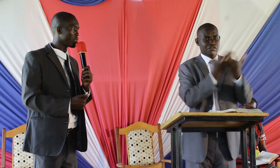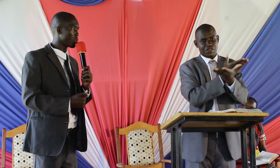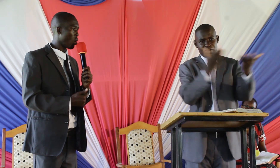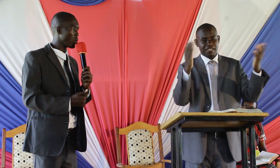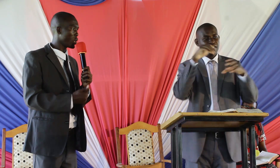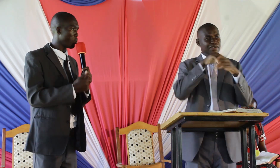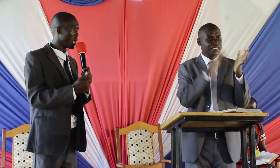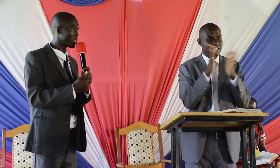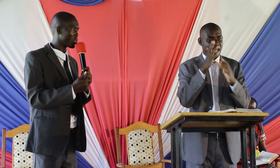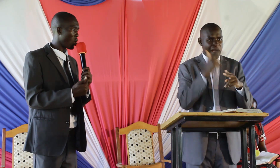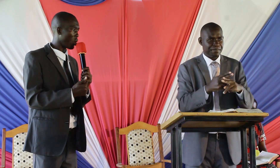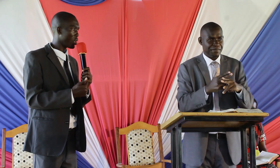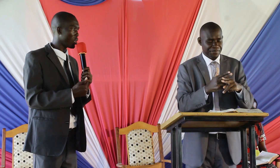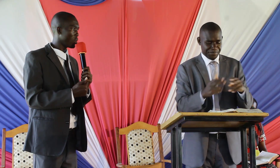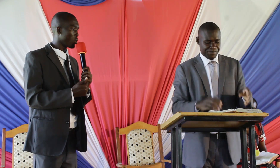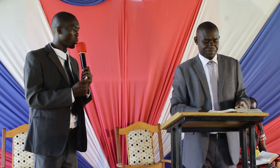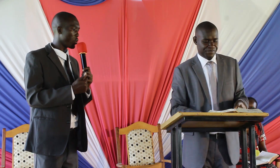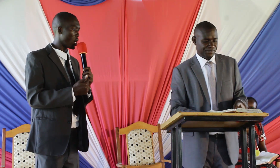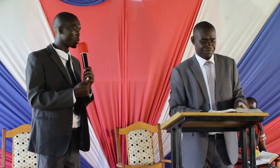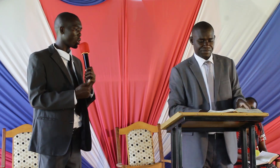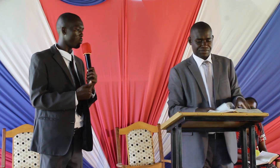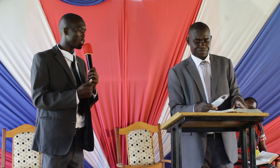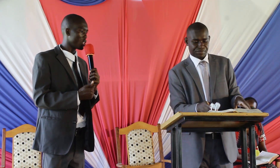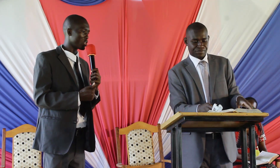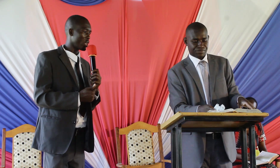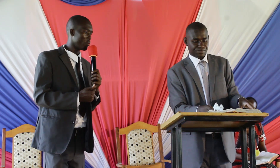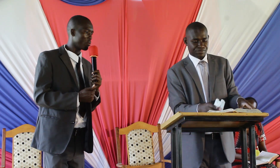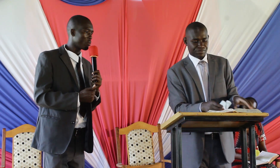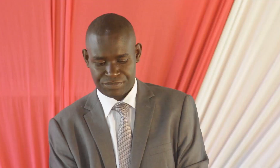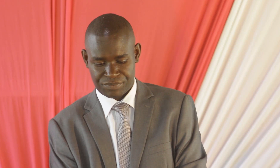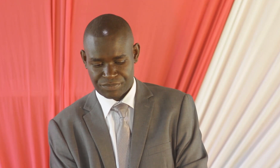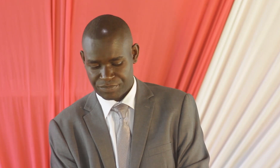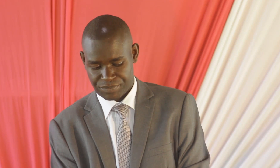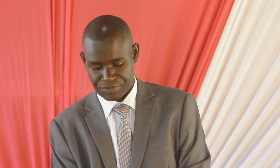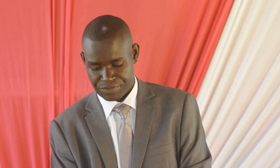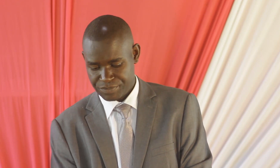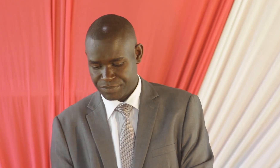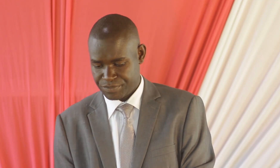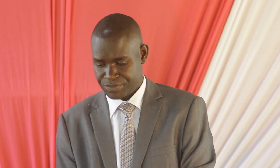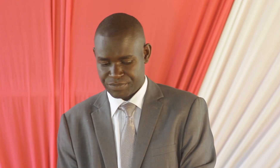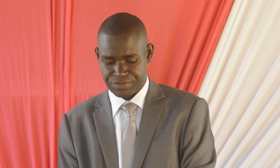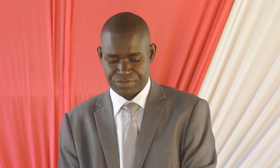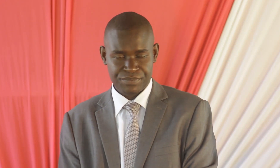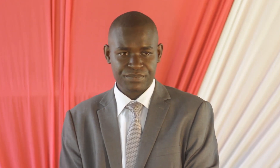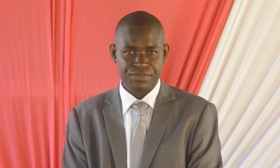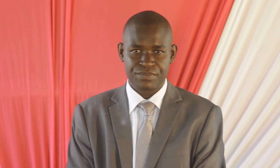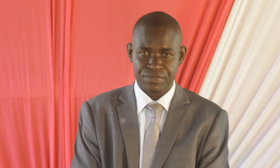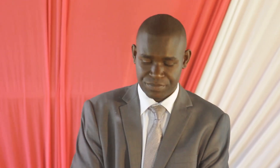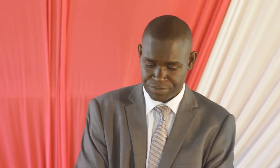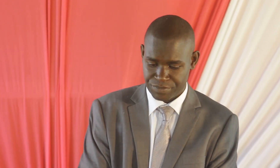But God will bless us all when you come to Him in Jesus' name. Amen.